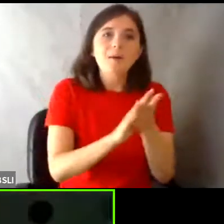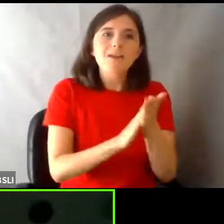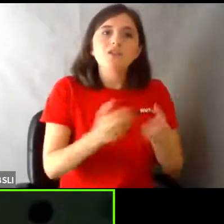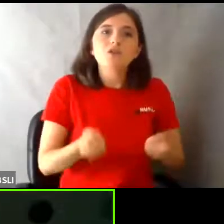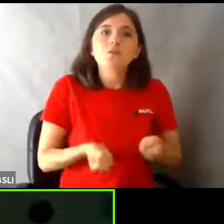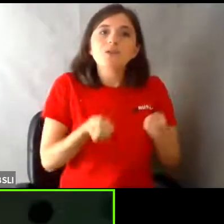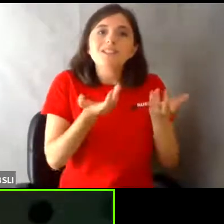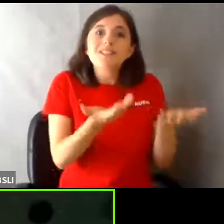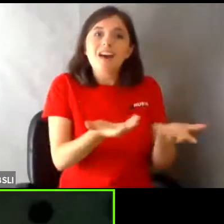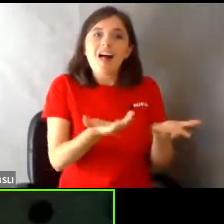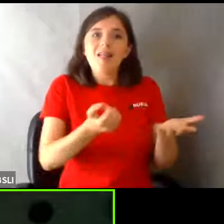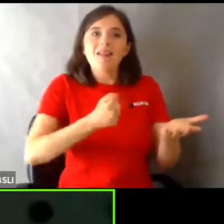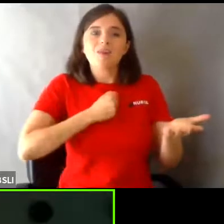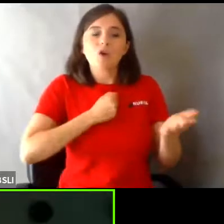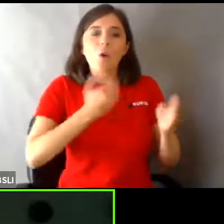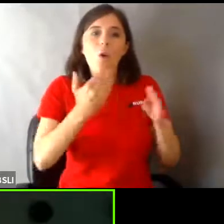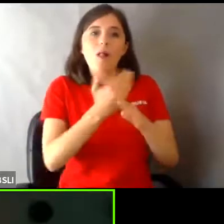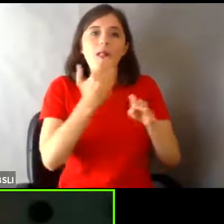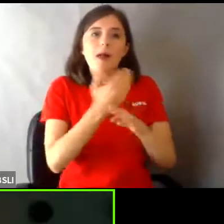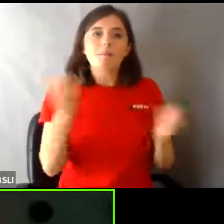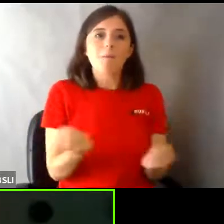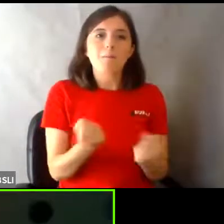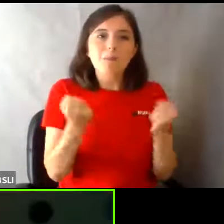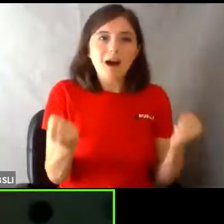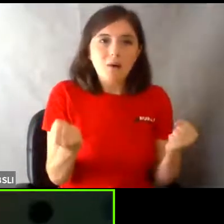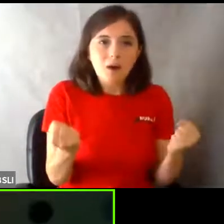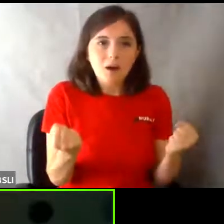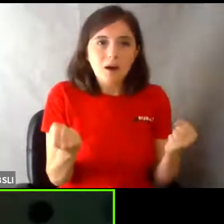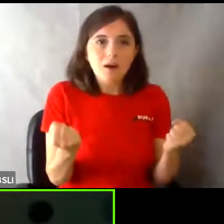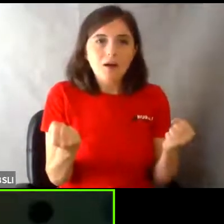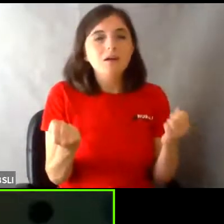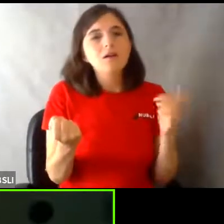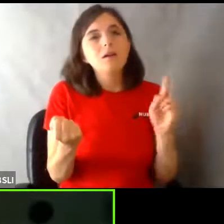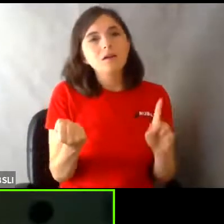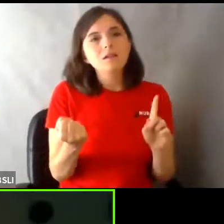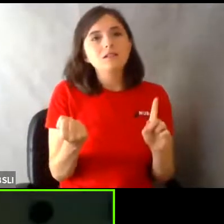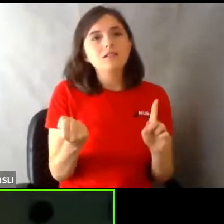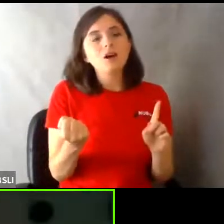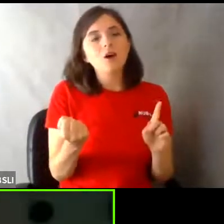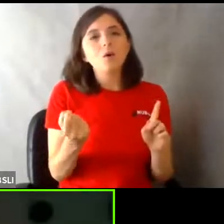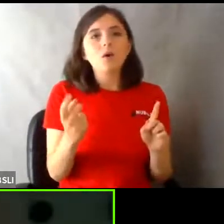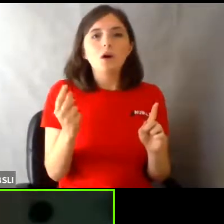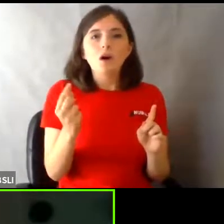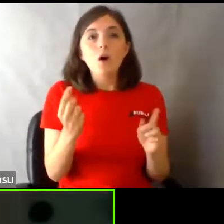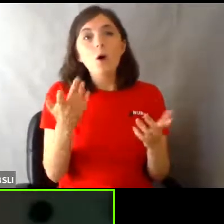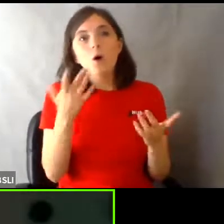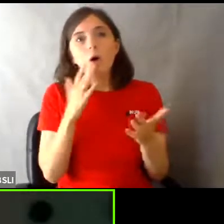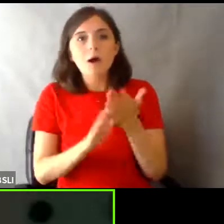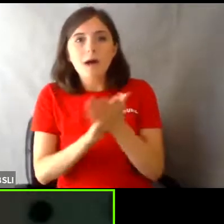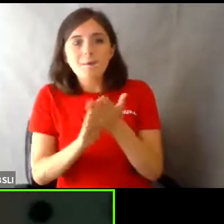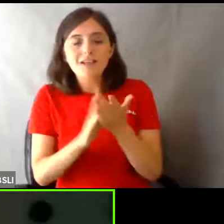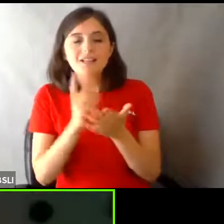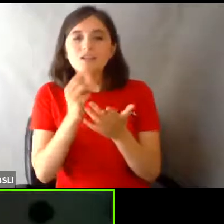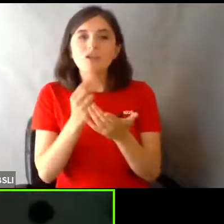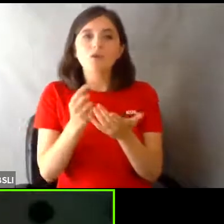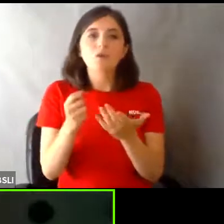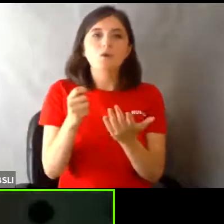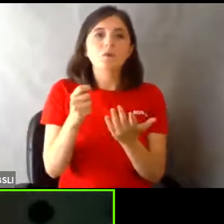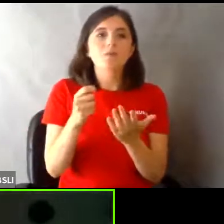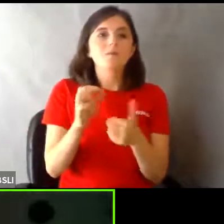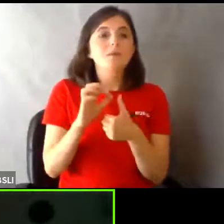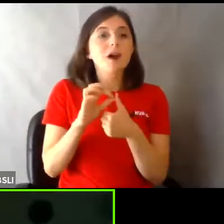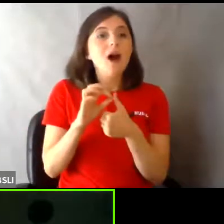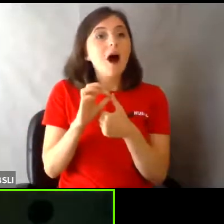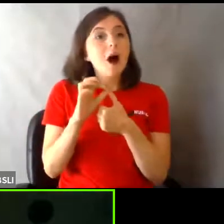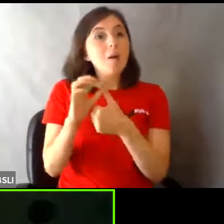is not, you know, what we would traditionally describe as labour. So whether that's, you know, applying for benefits, whether it's reproductive labour, whatever, anyone who